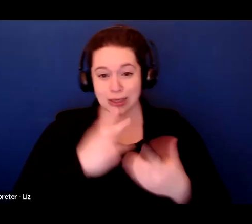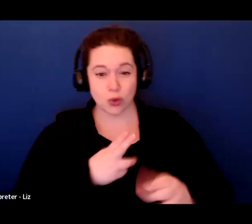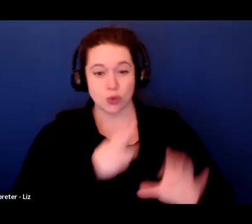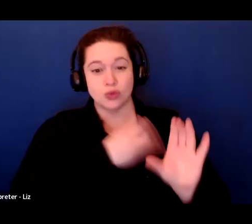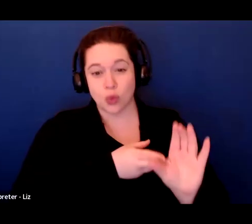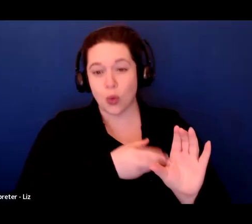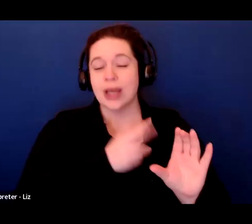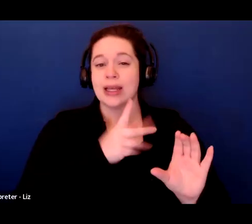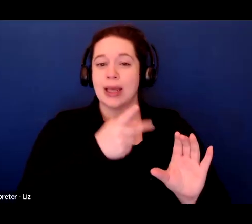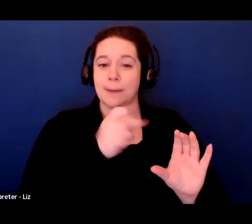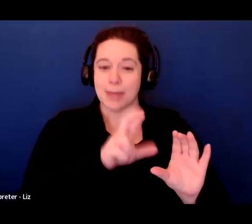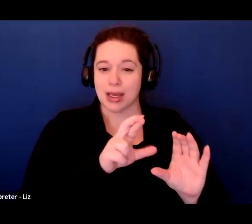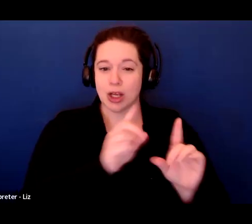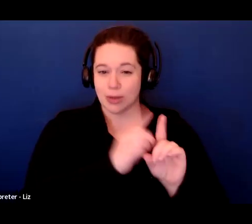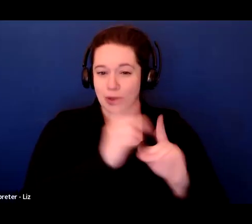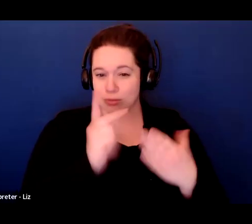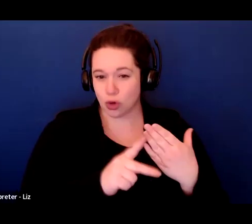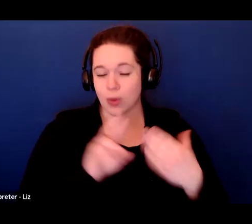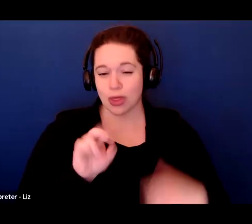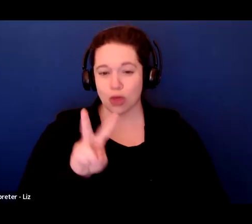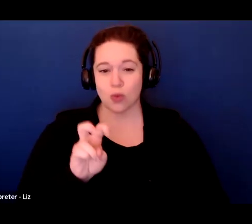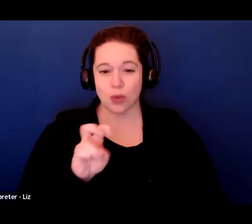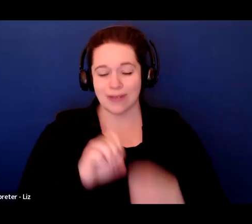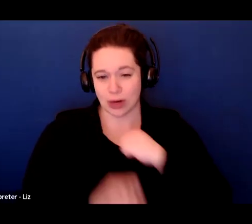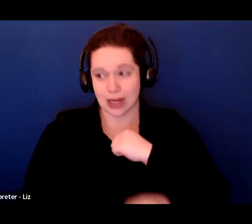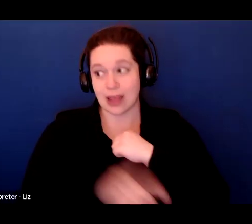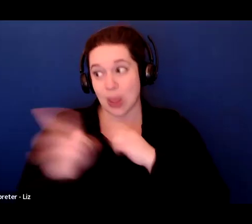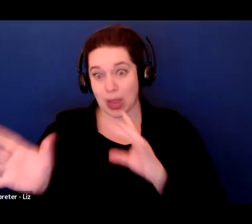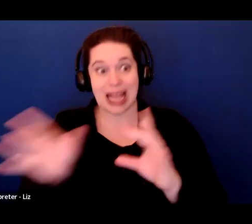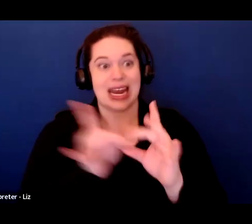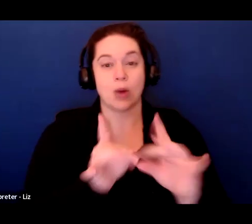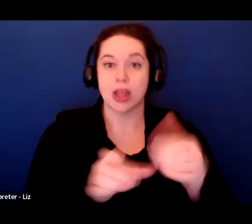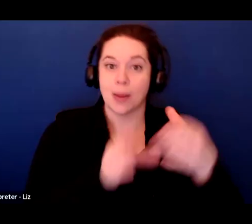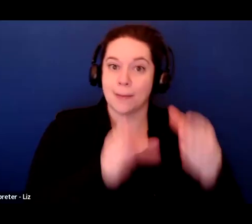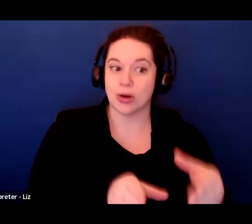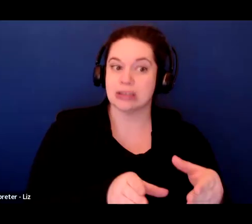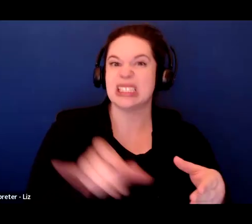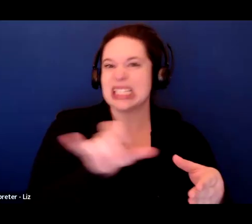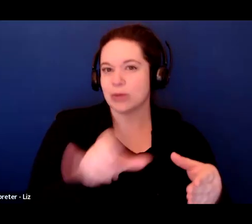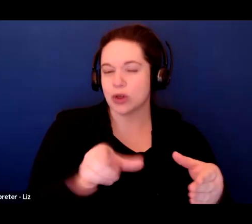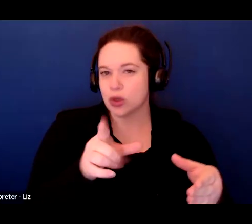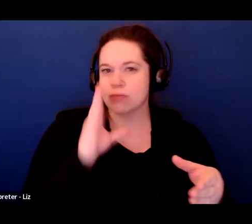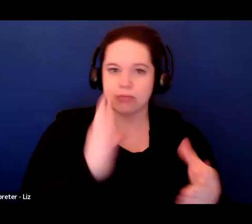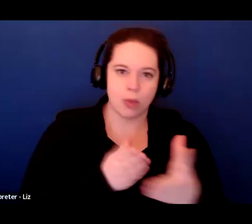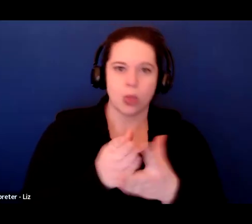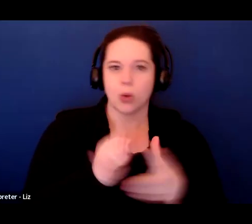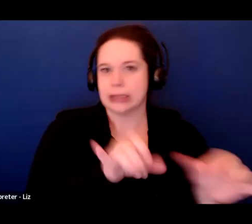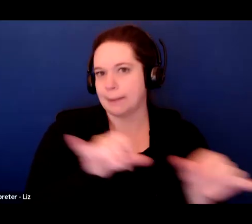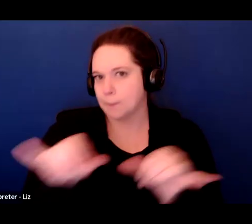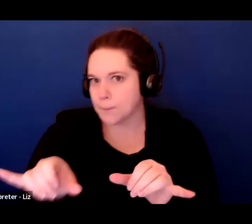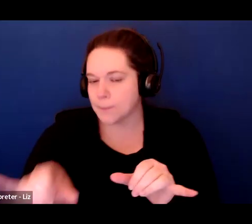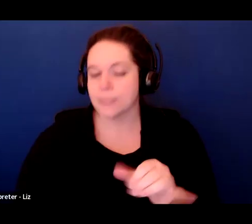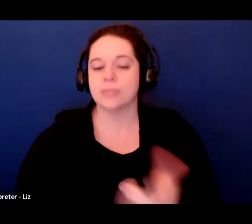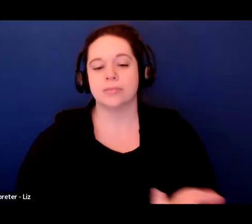mentor program at the Reeve Foundation because they will connect you with somebody who's similar to you going through what you're going through.